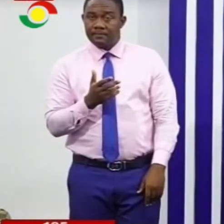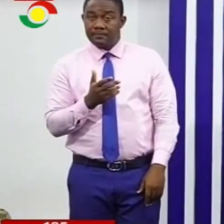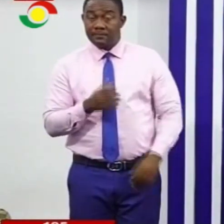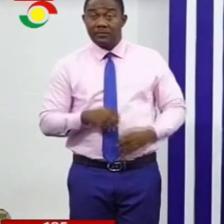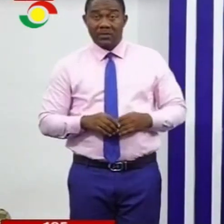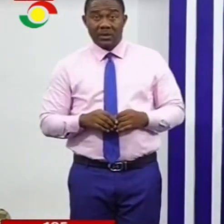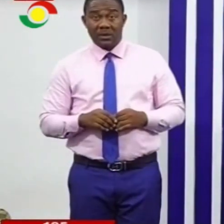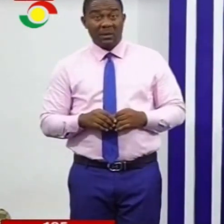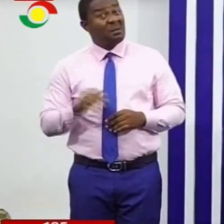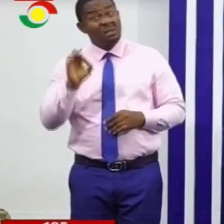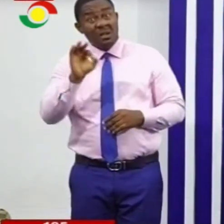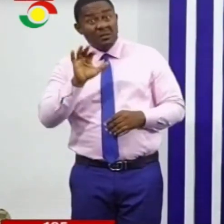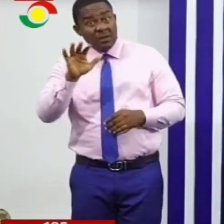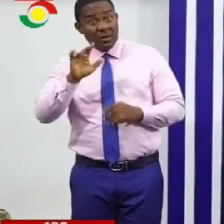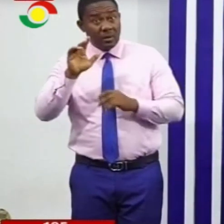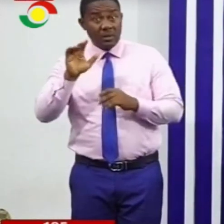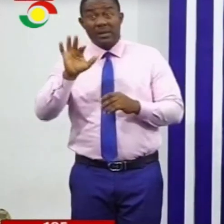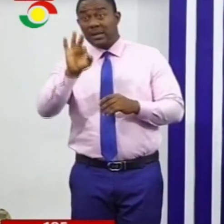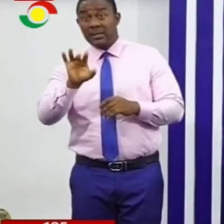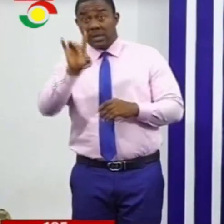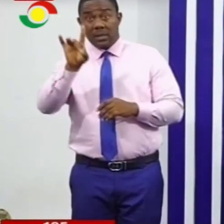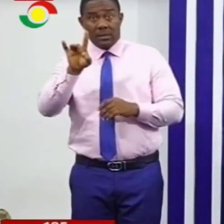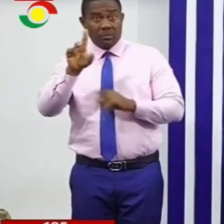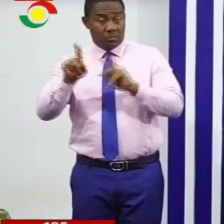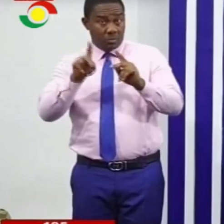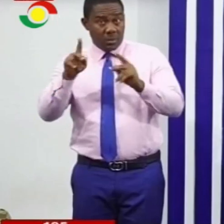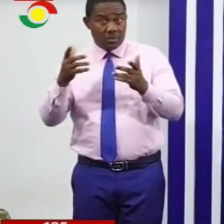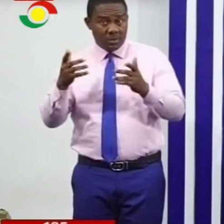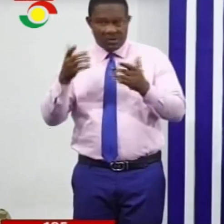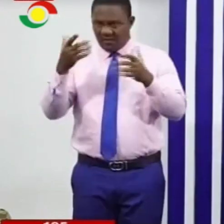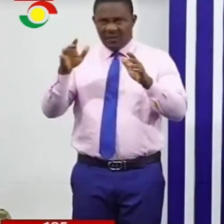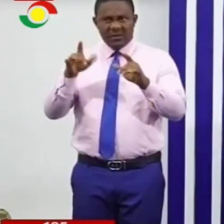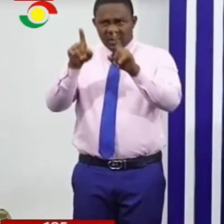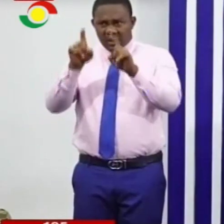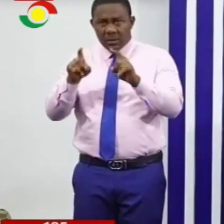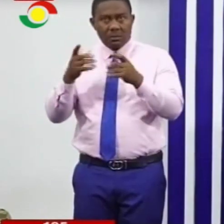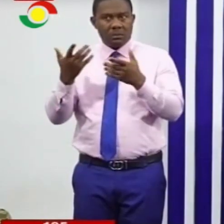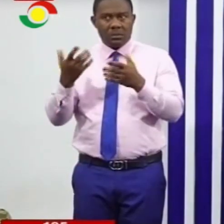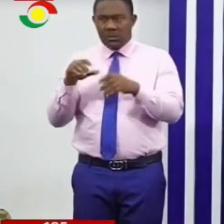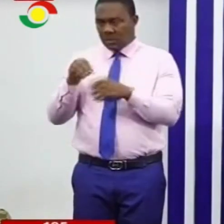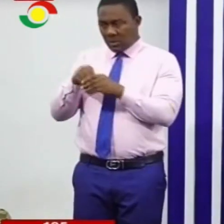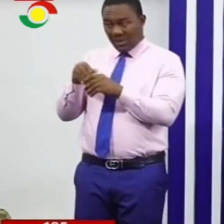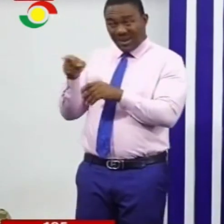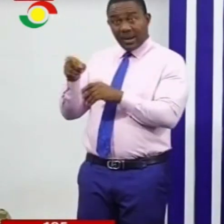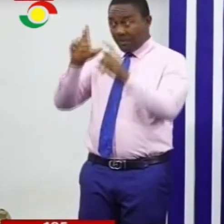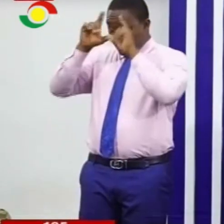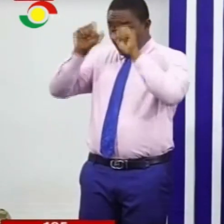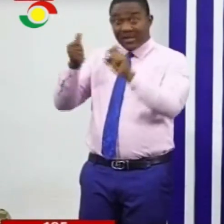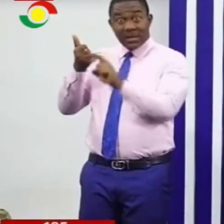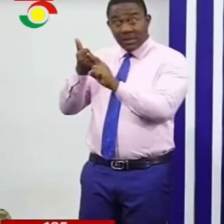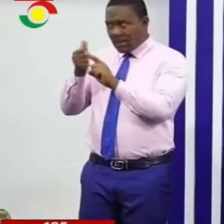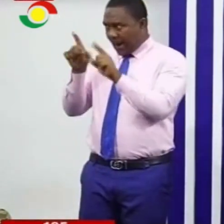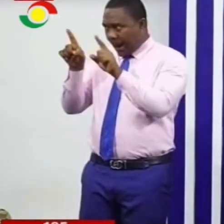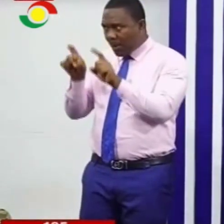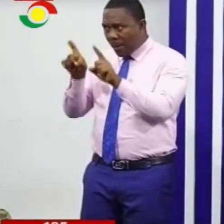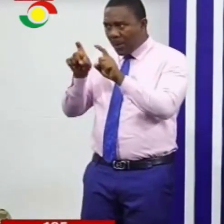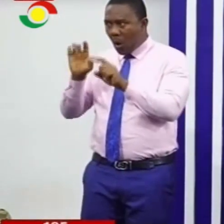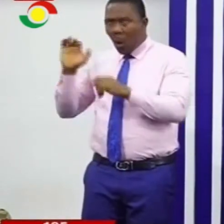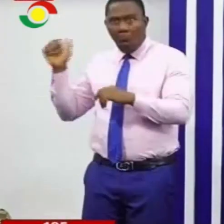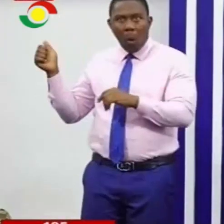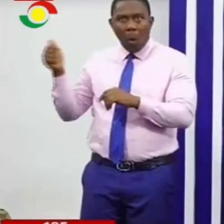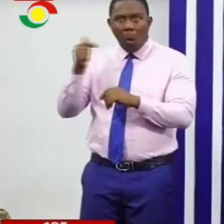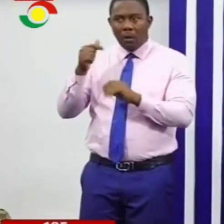wo na so ye ho 98 persons and san o mampeni na nkasa kan wey 99 o ma test ya o nyina